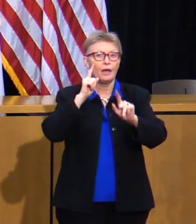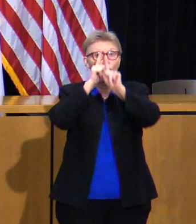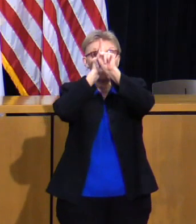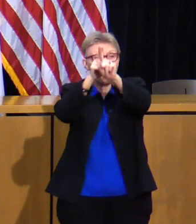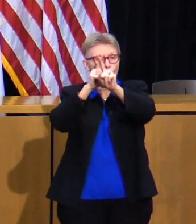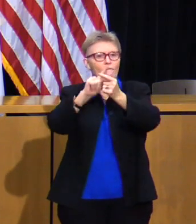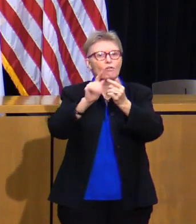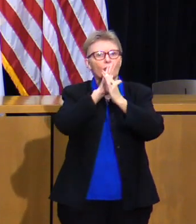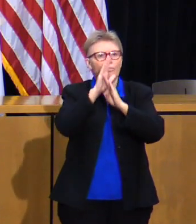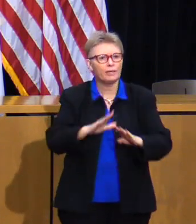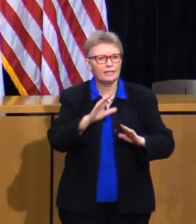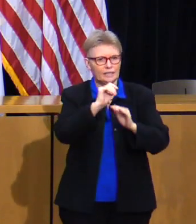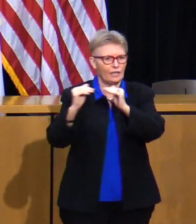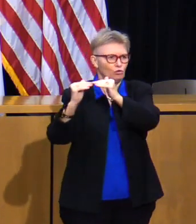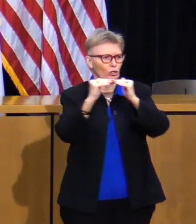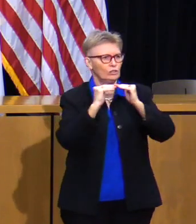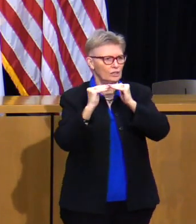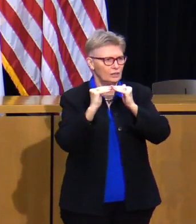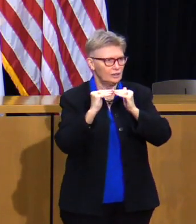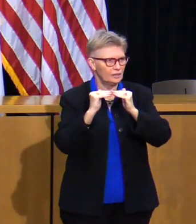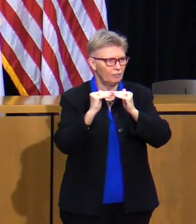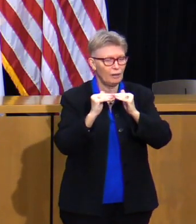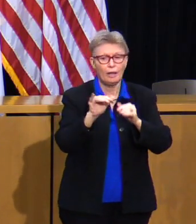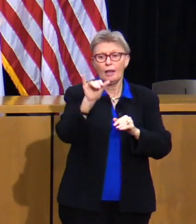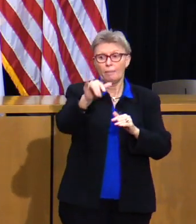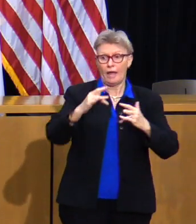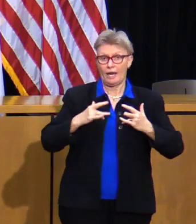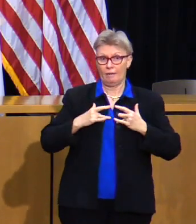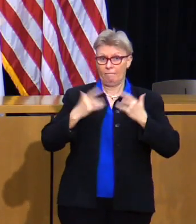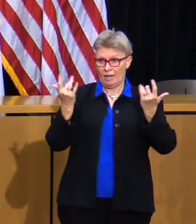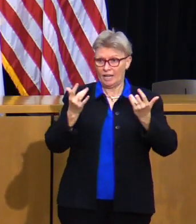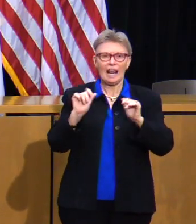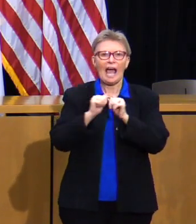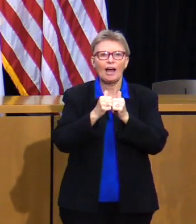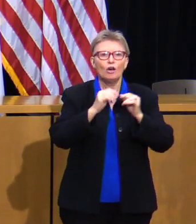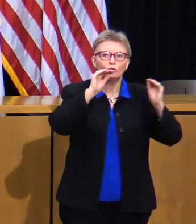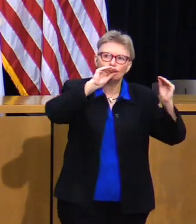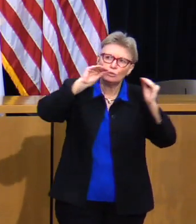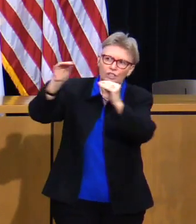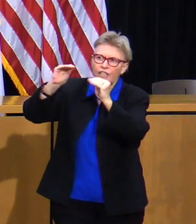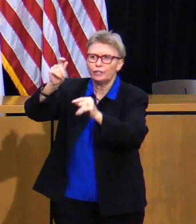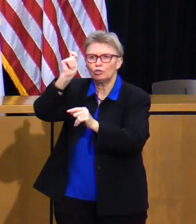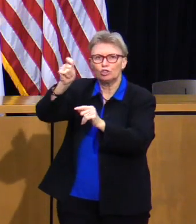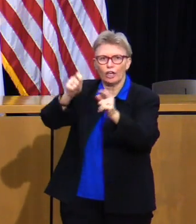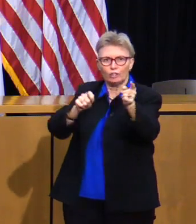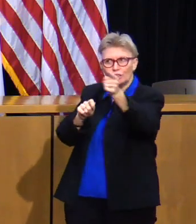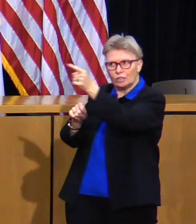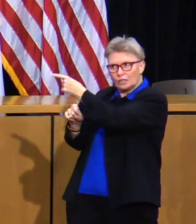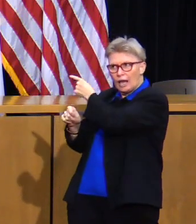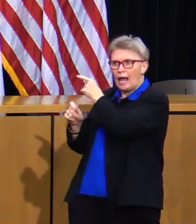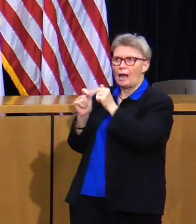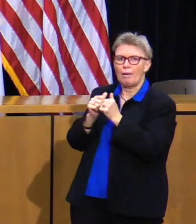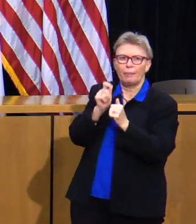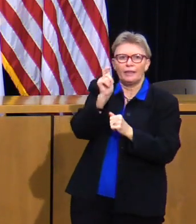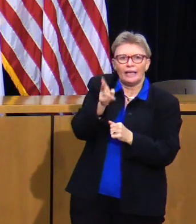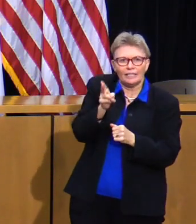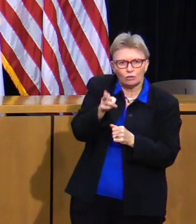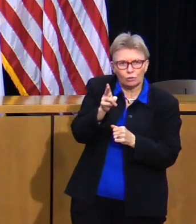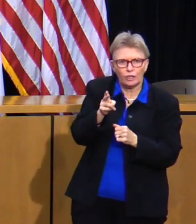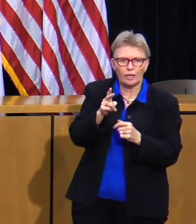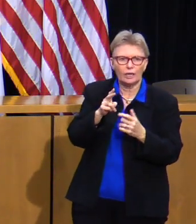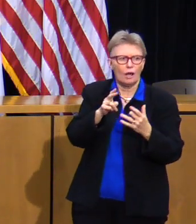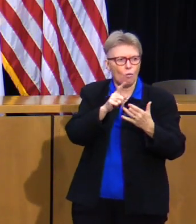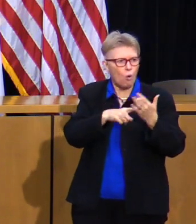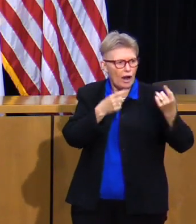Justice. The event was organized as part of an effort to educate the judiciary about the history and impact of race